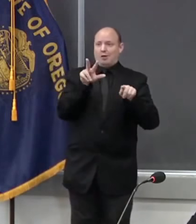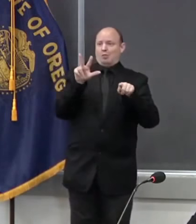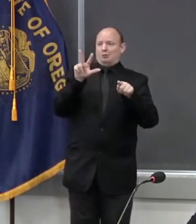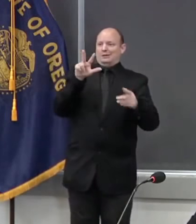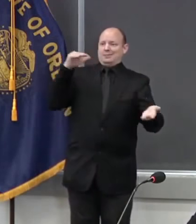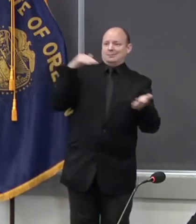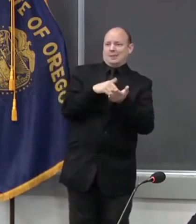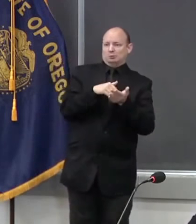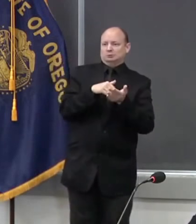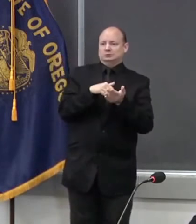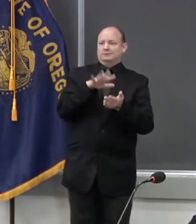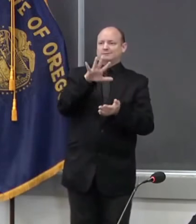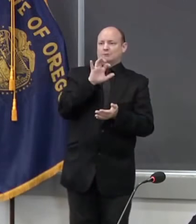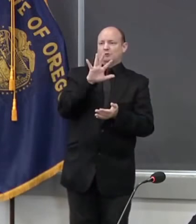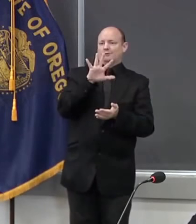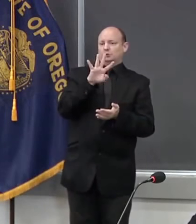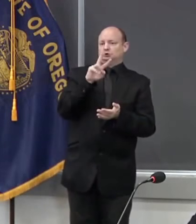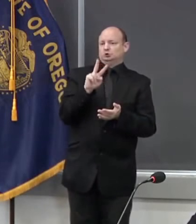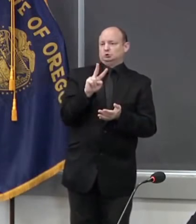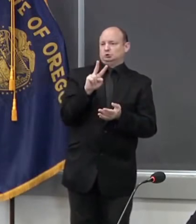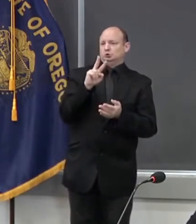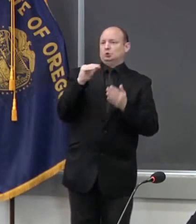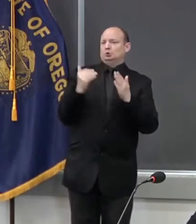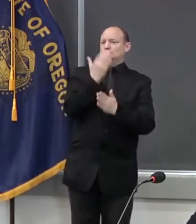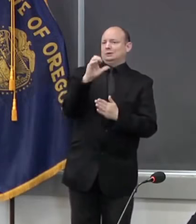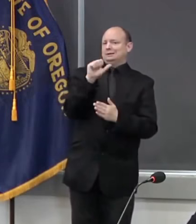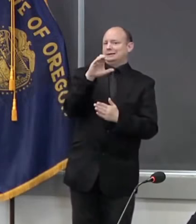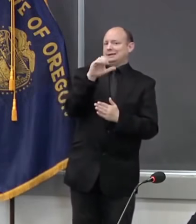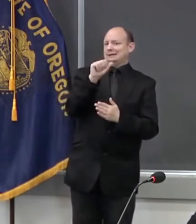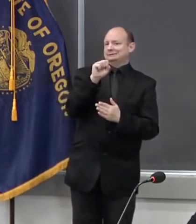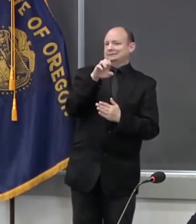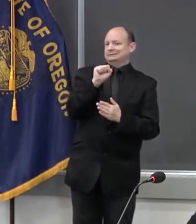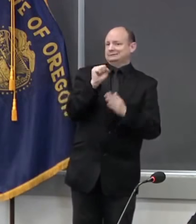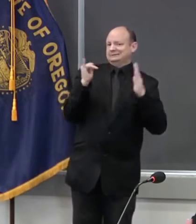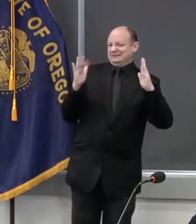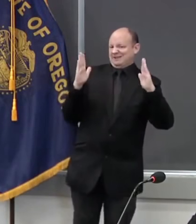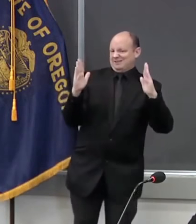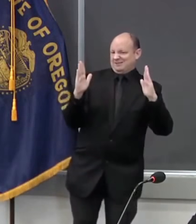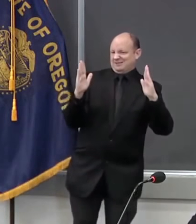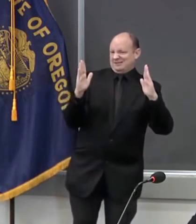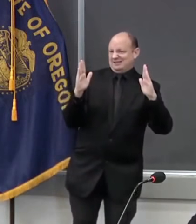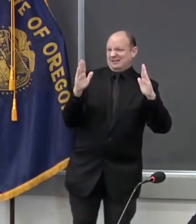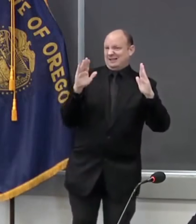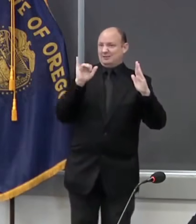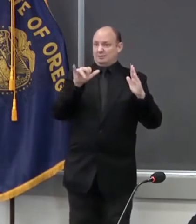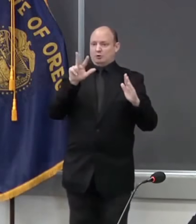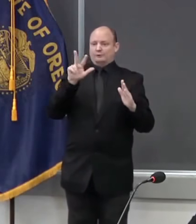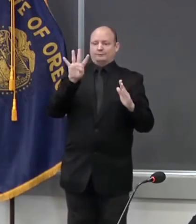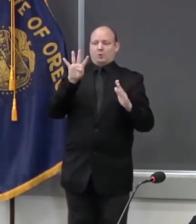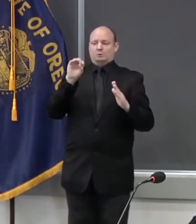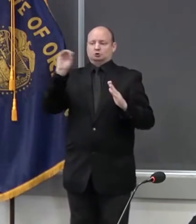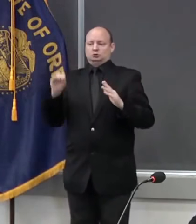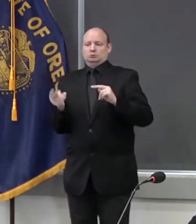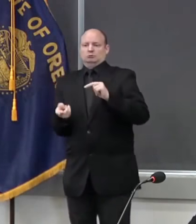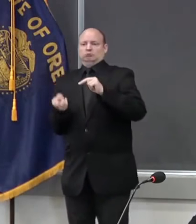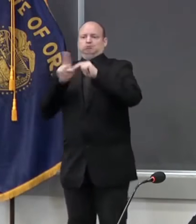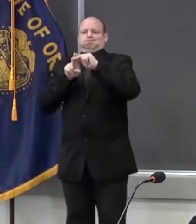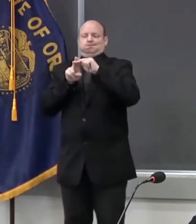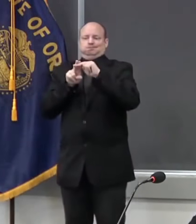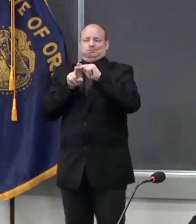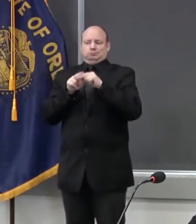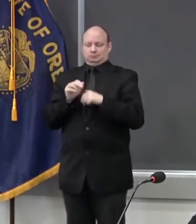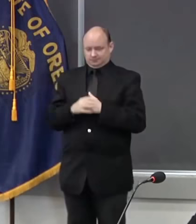3,542 new cases of COVID-19 infection. That's up 34% from the previous week.